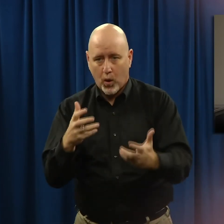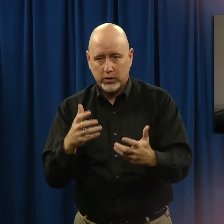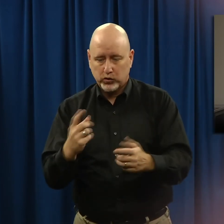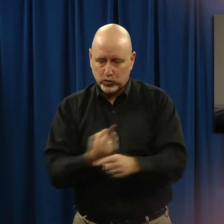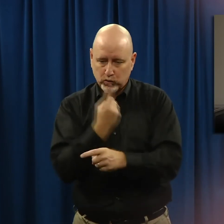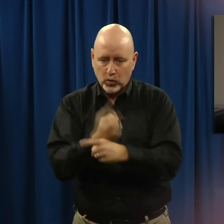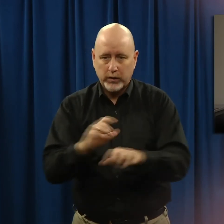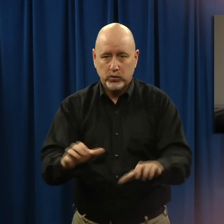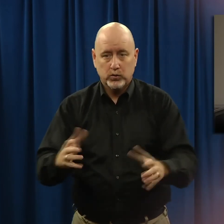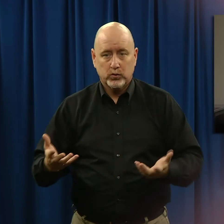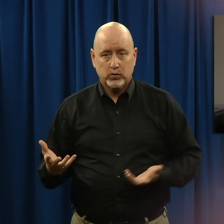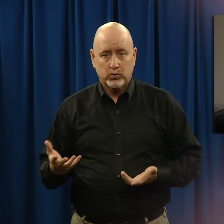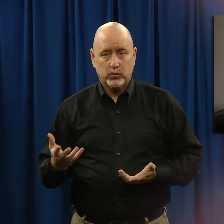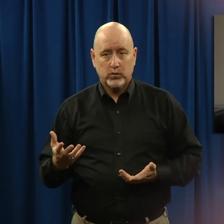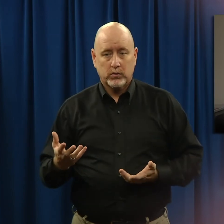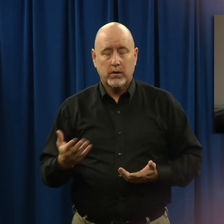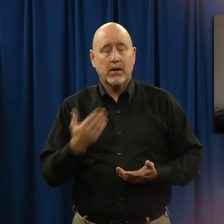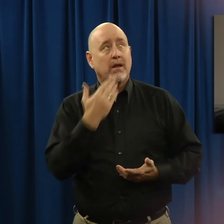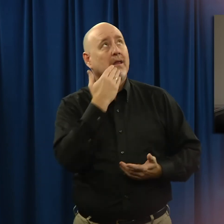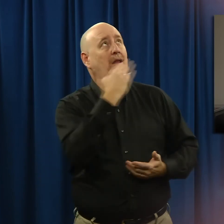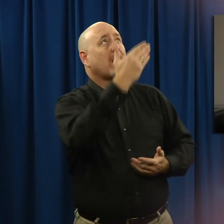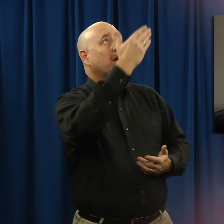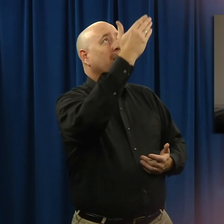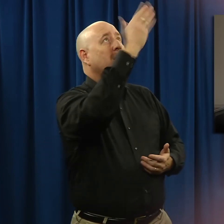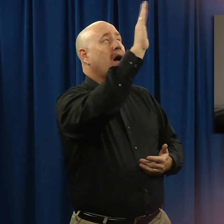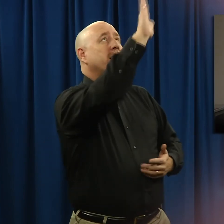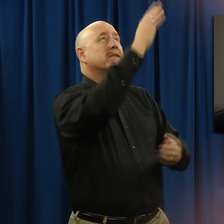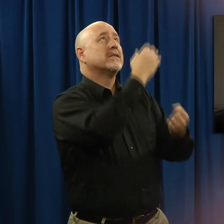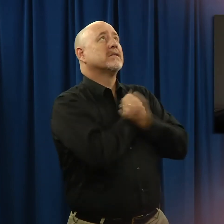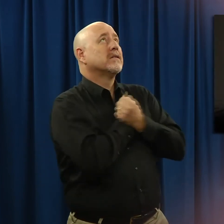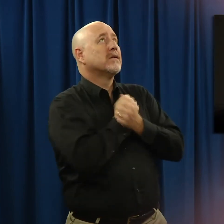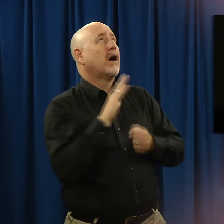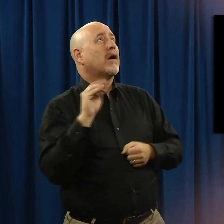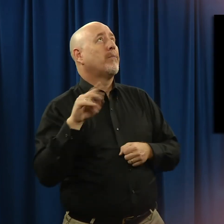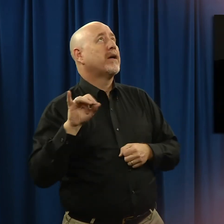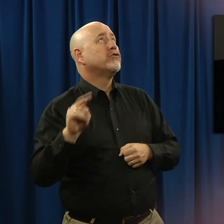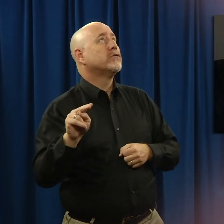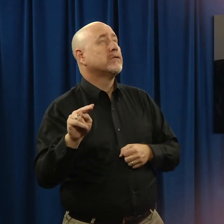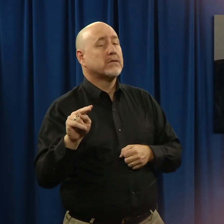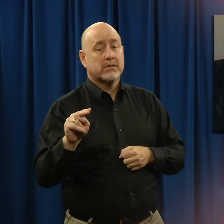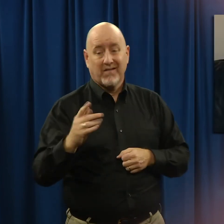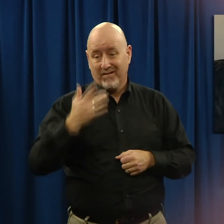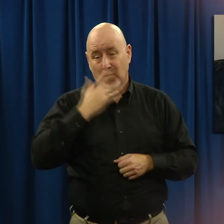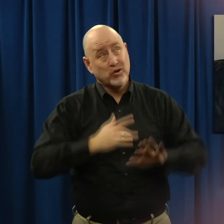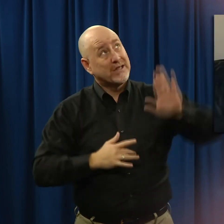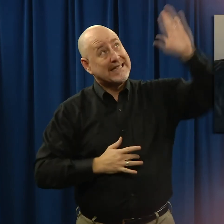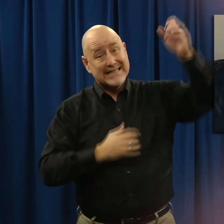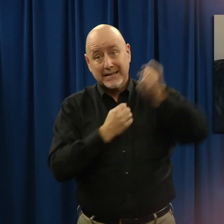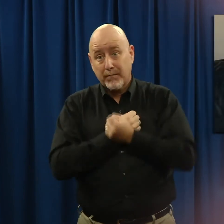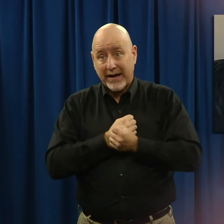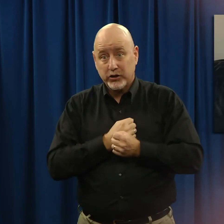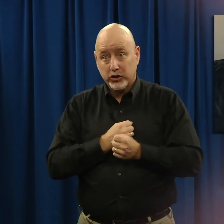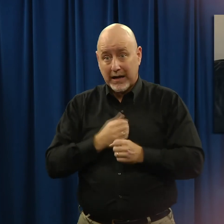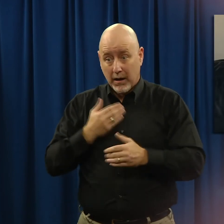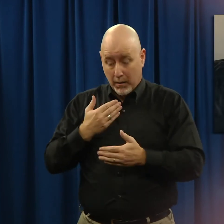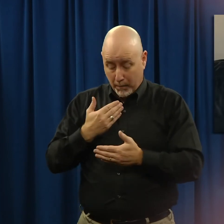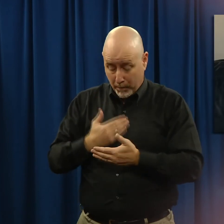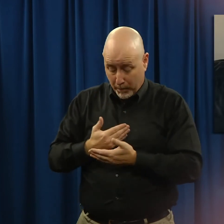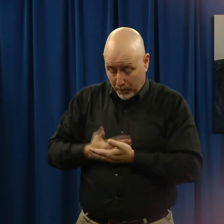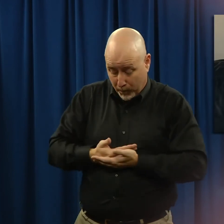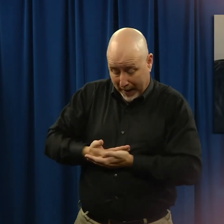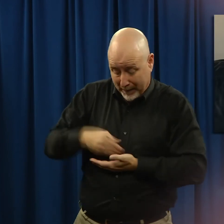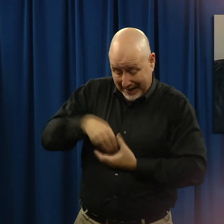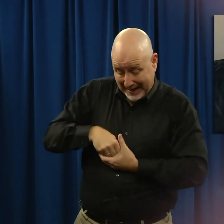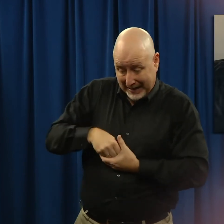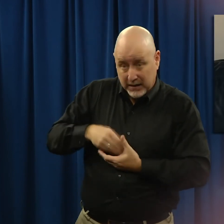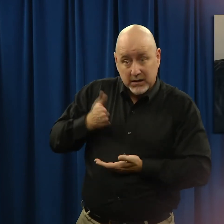what's right. Thank God for His compassion. Fortunately, His compassion doesn't stop with the unborn. Although